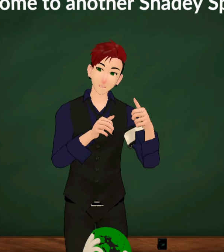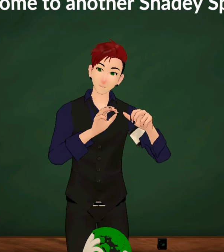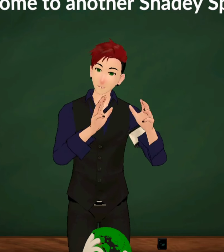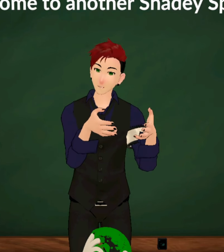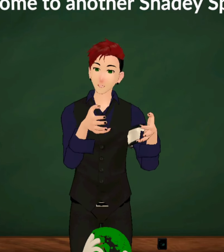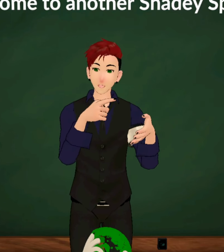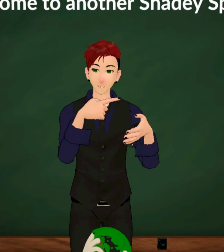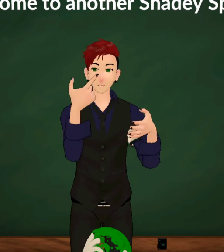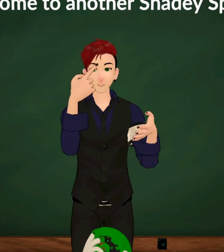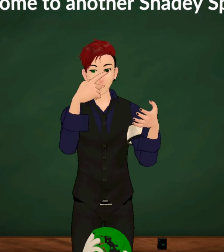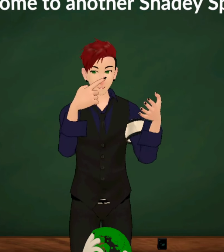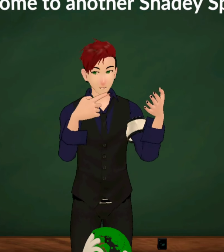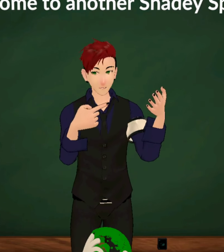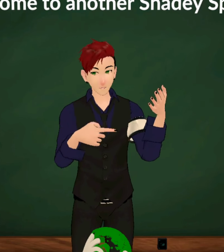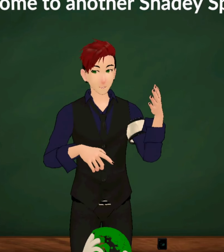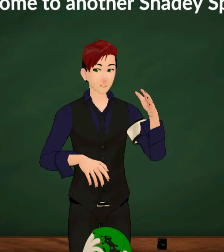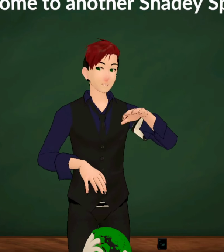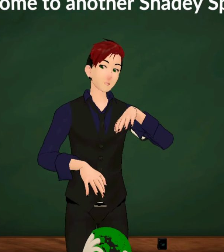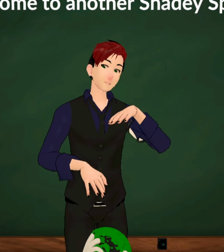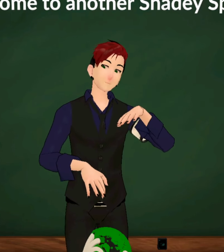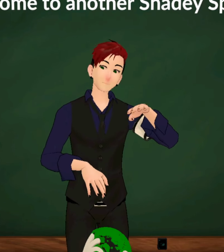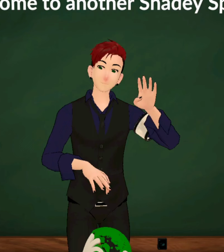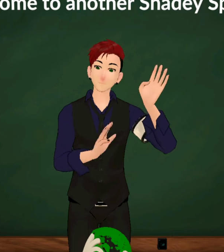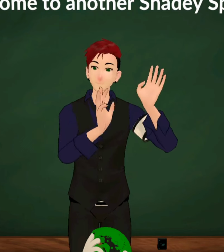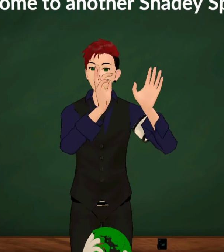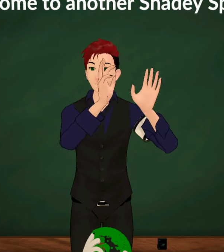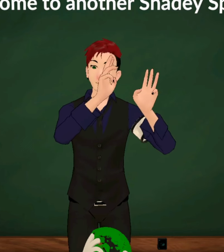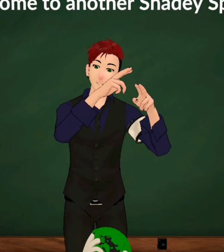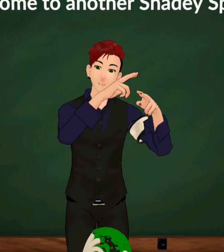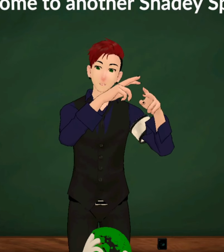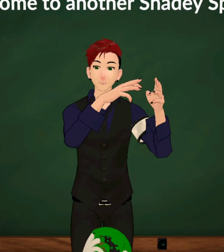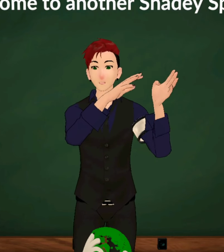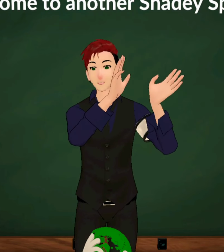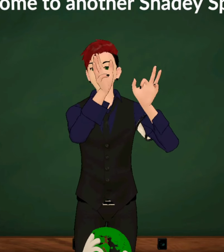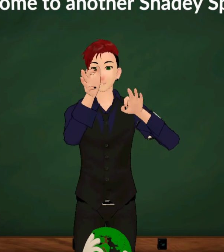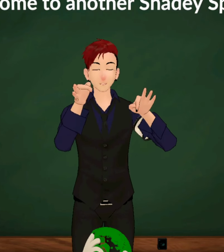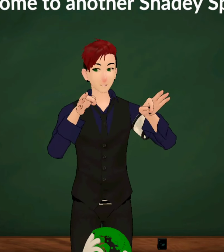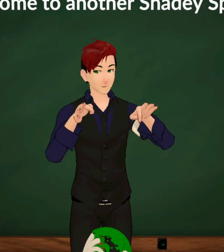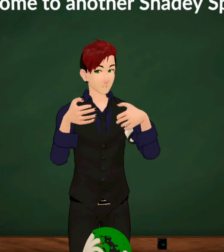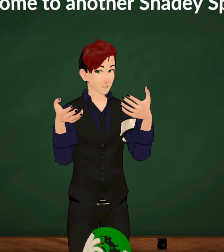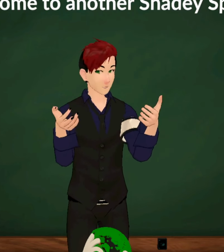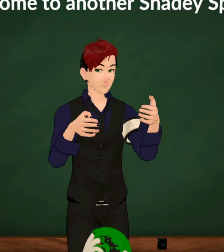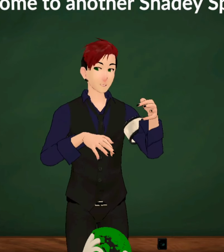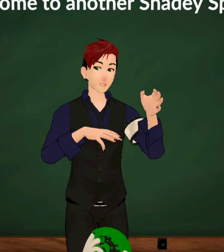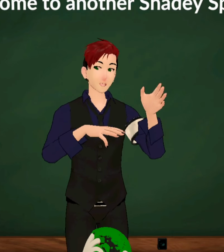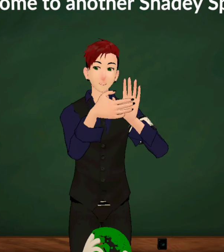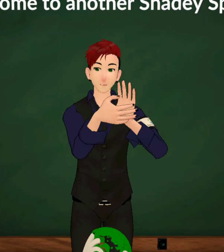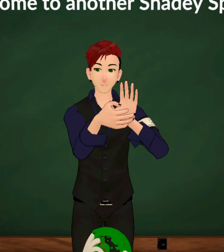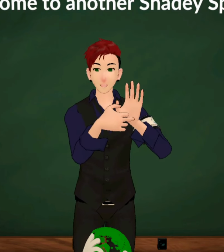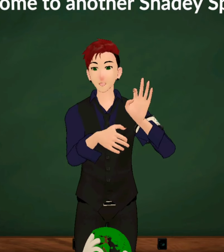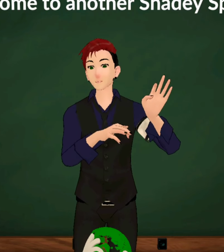most of our classes look like da da da da da da da. Lesson, vocabulary, here's the sign,